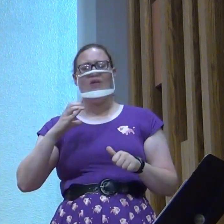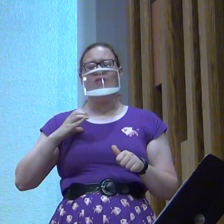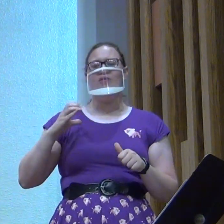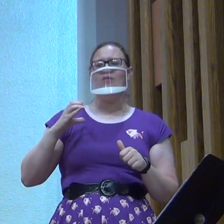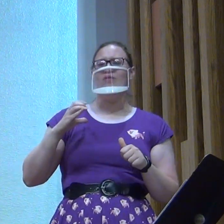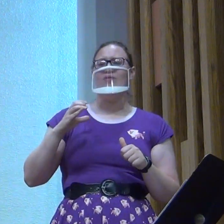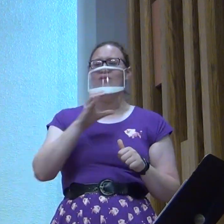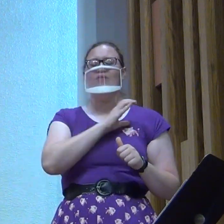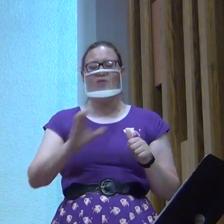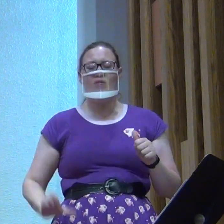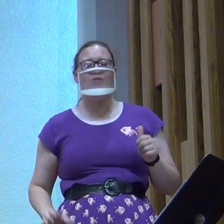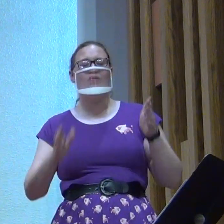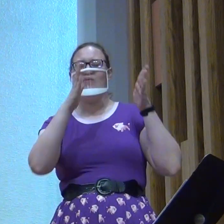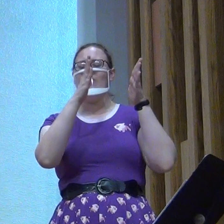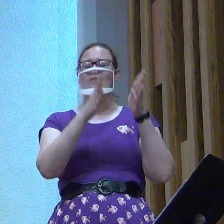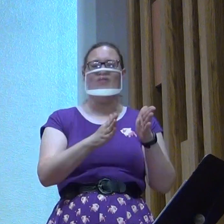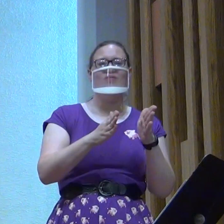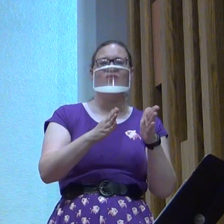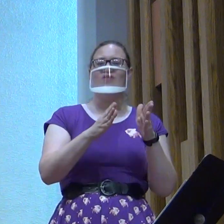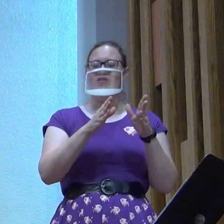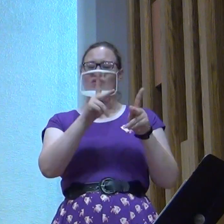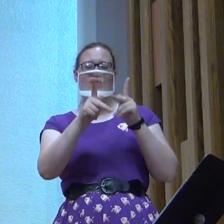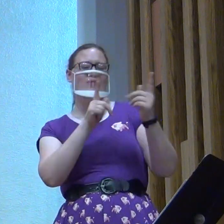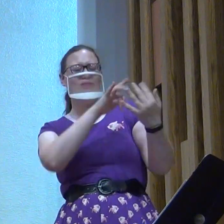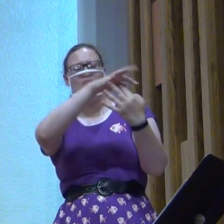and sisters in Christ.